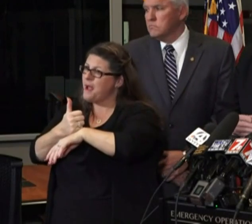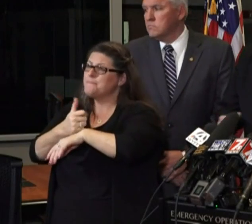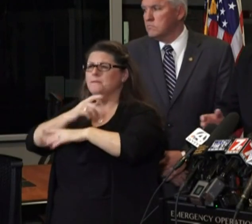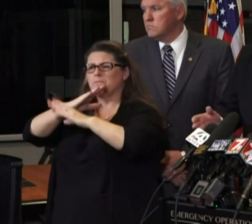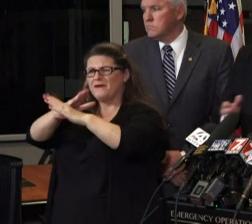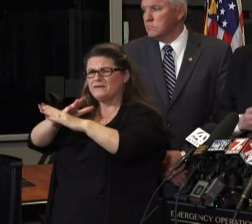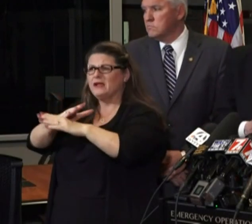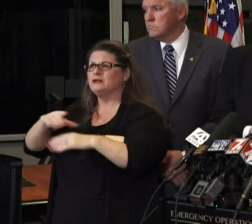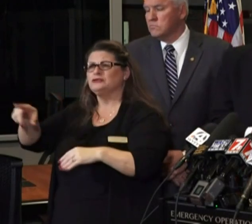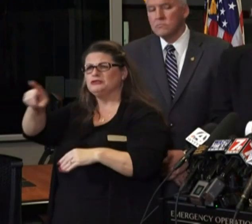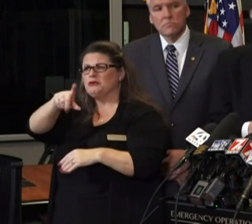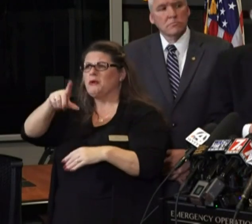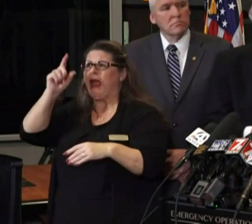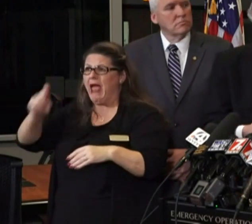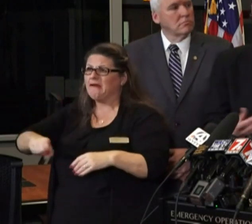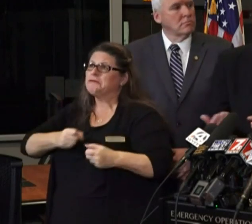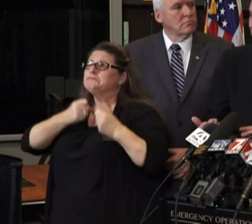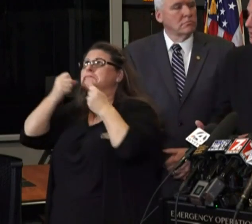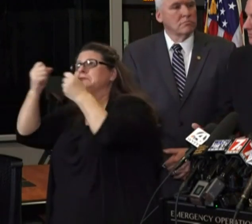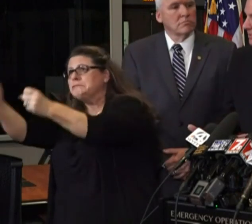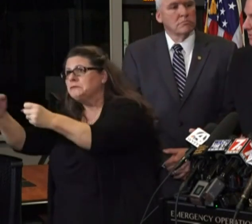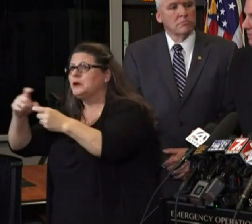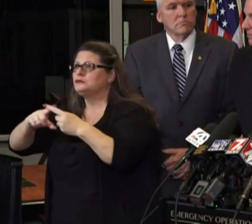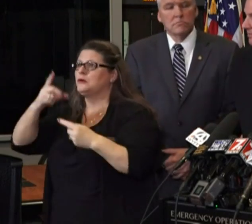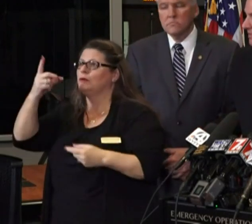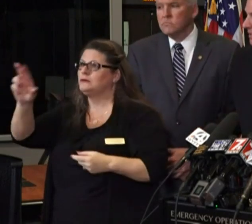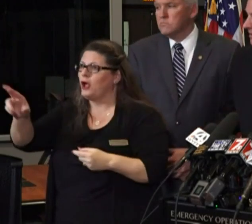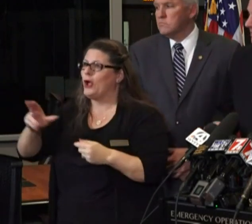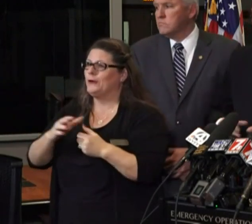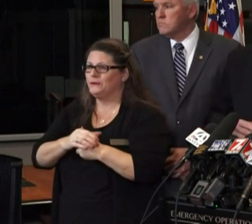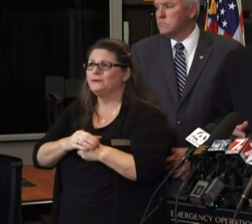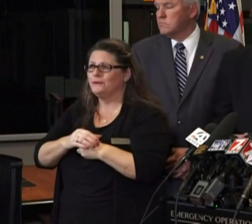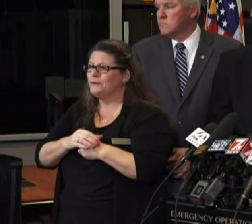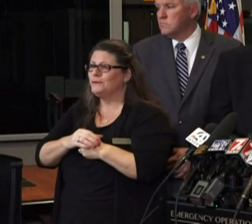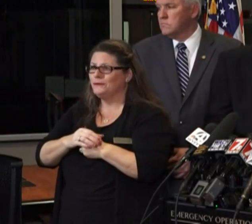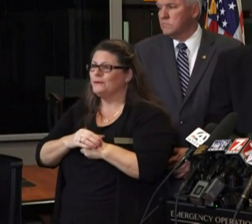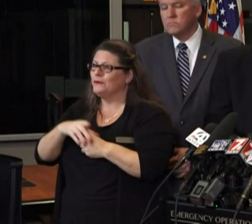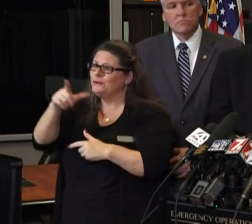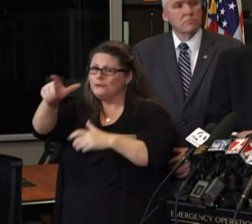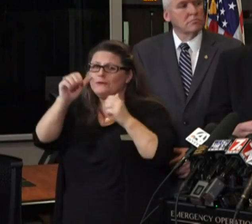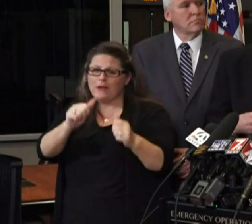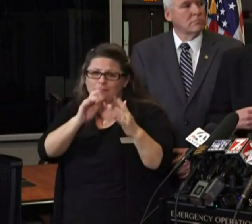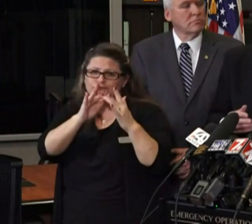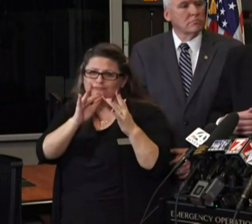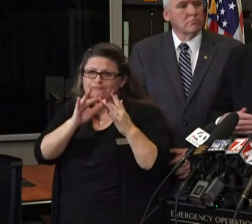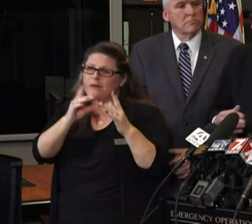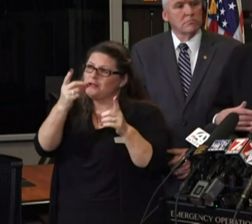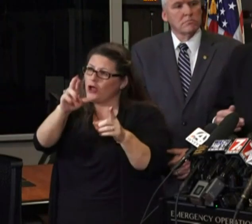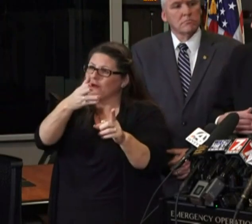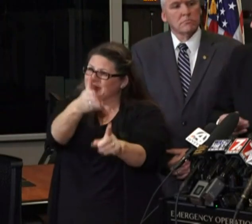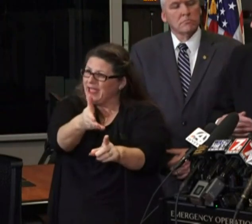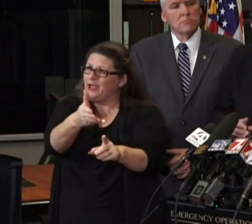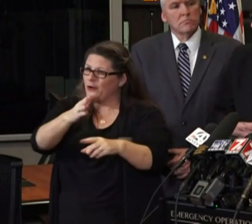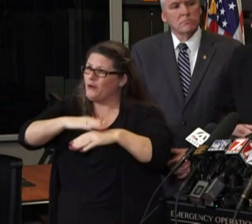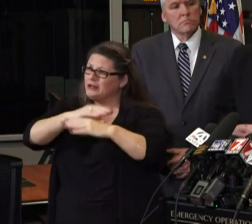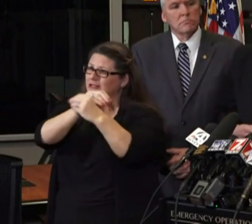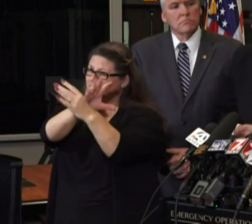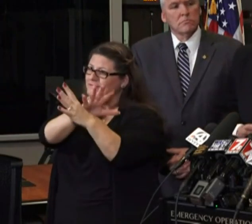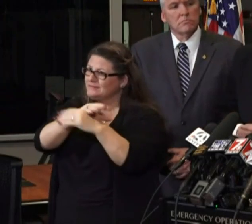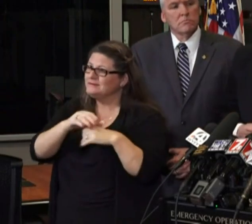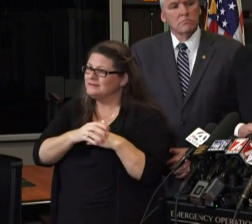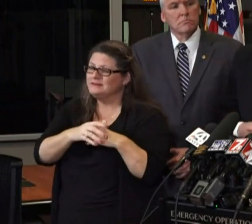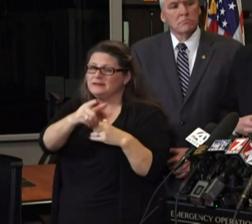doctor. You can, the doctor essentially comes to you, and then depending on what the results of that transfer of